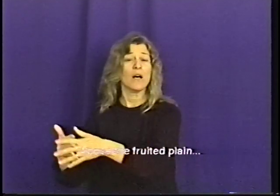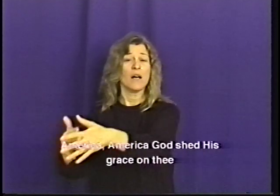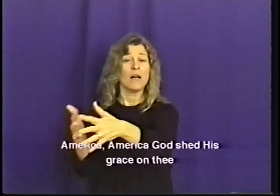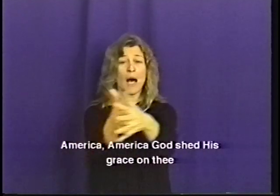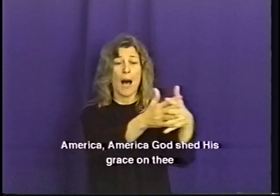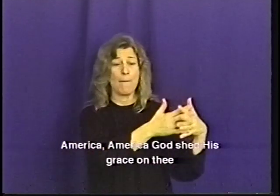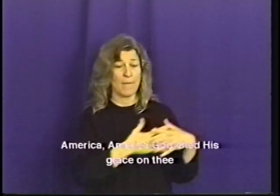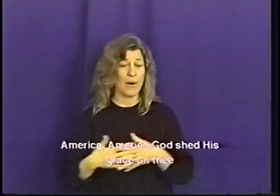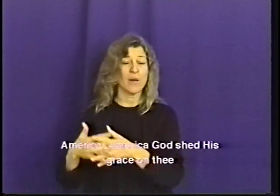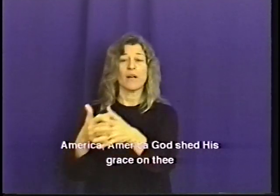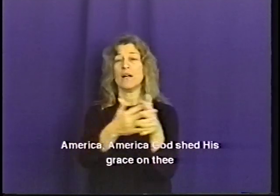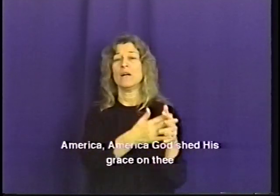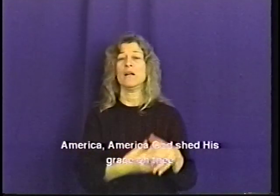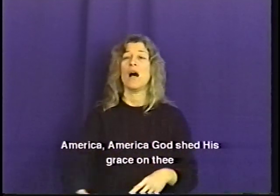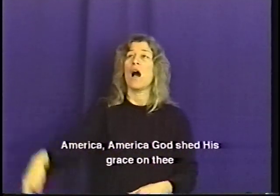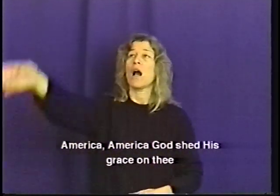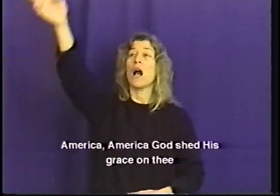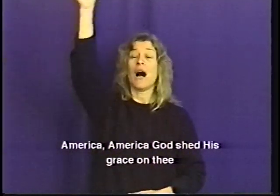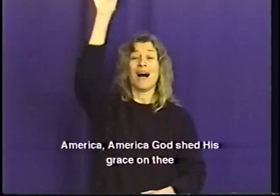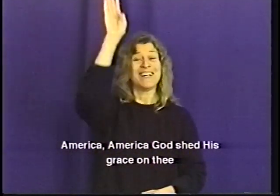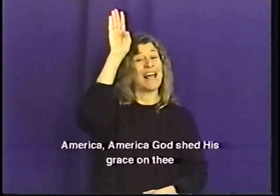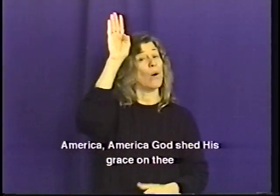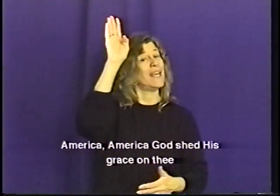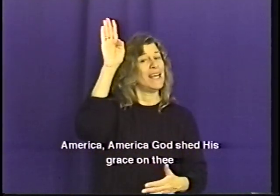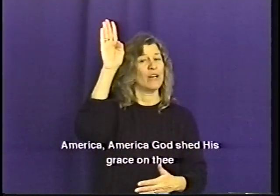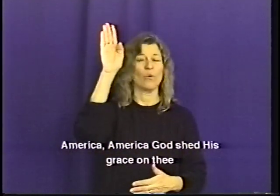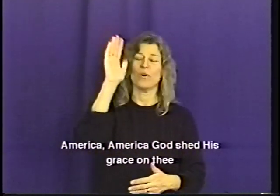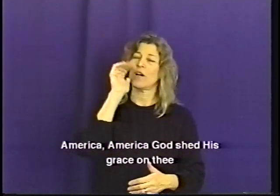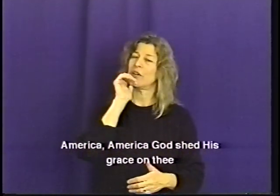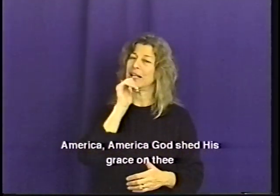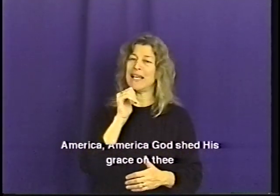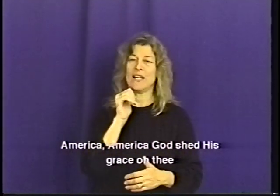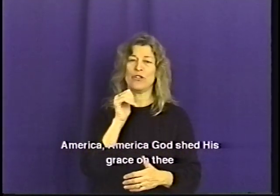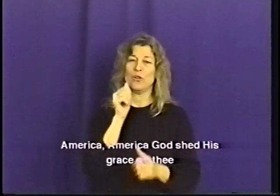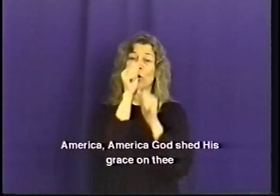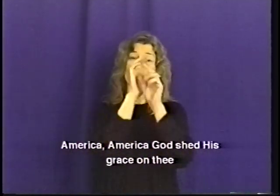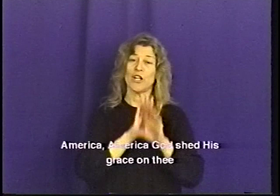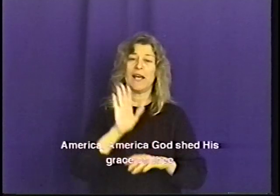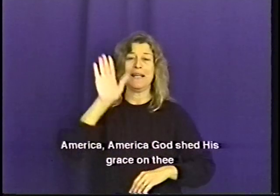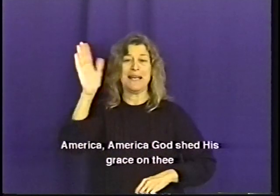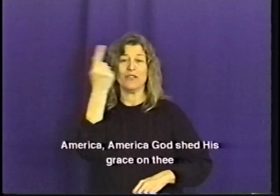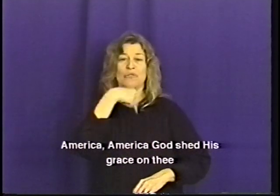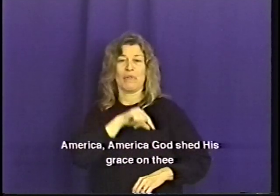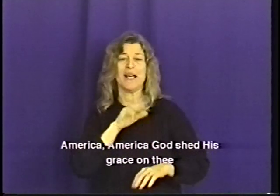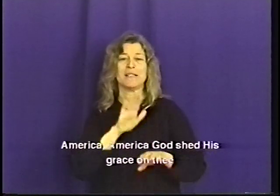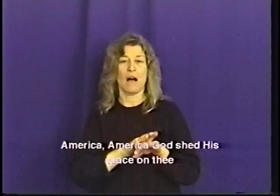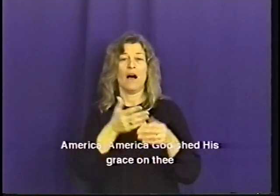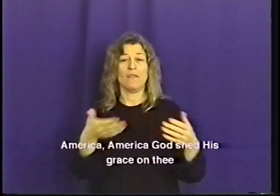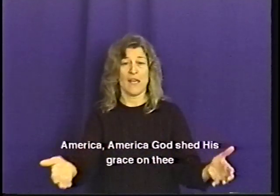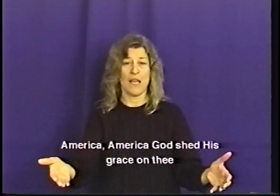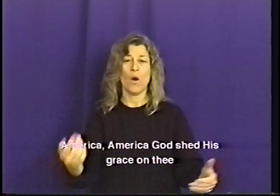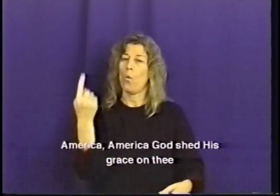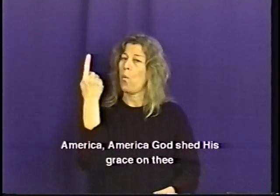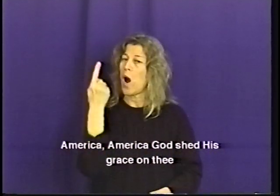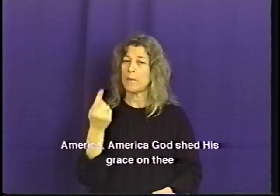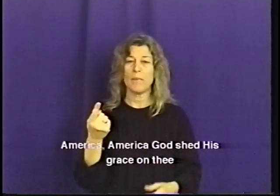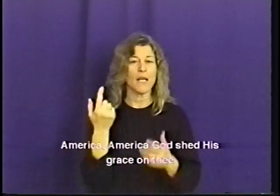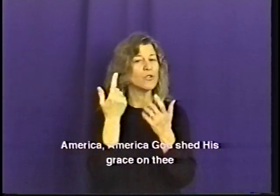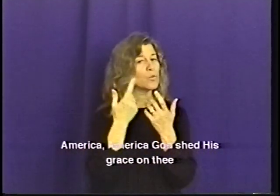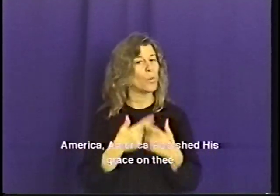America, America, God. Now here, we're not going to get into shed his grace on thee. One big